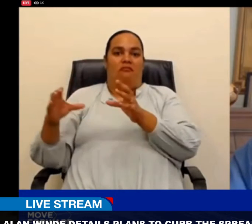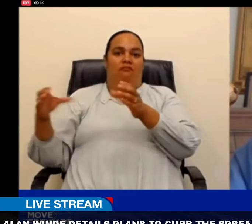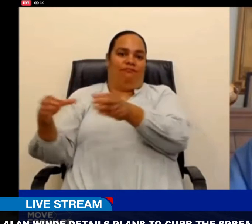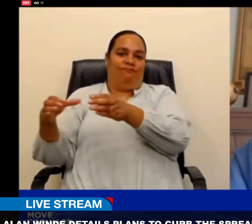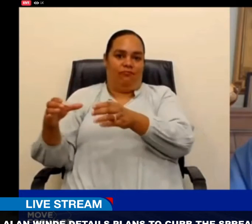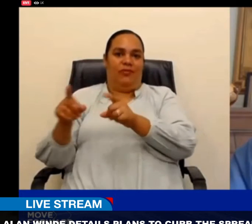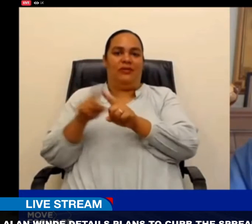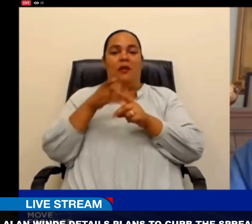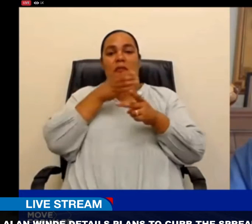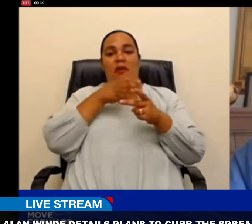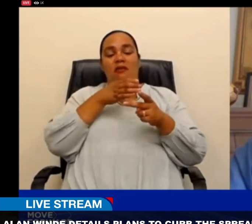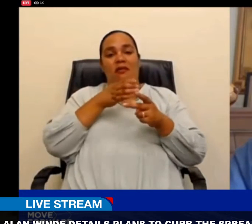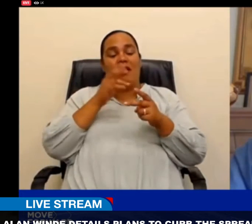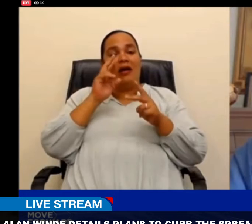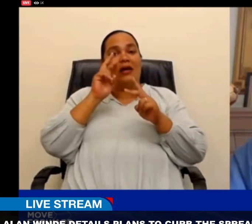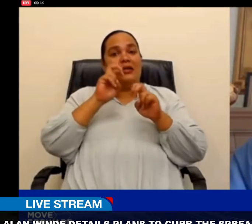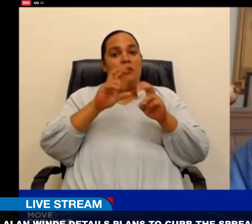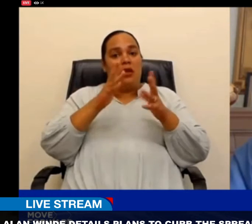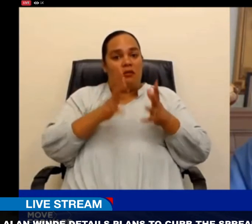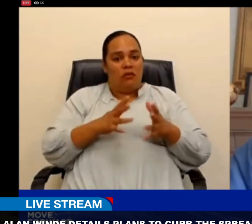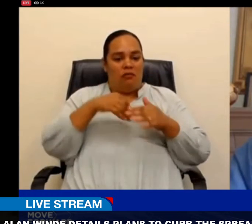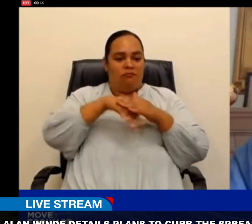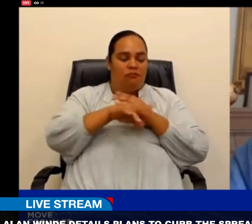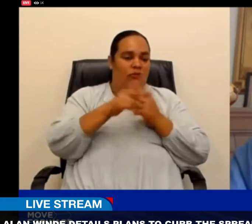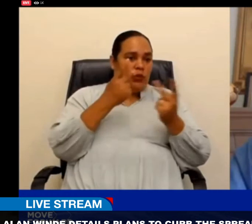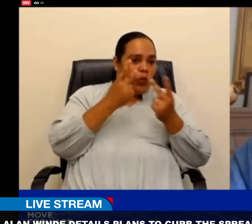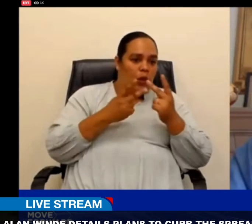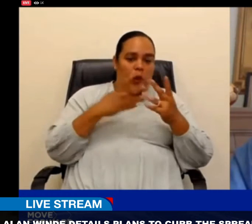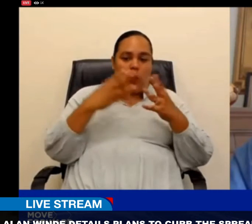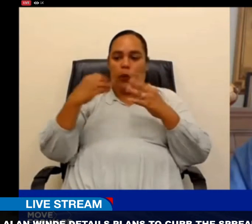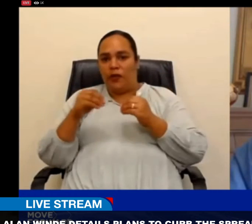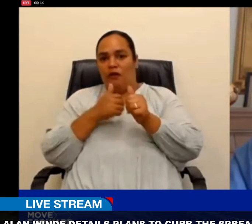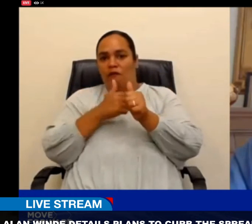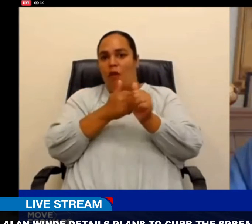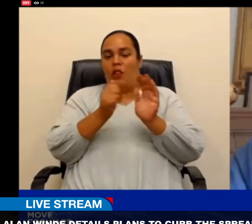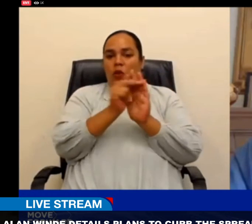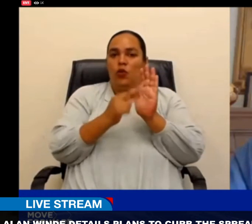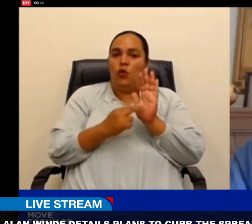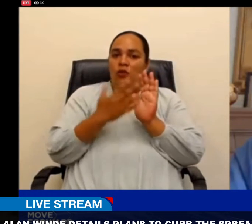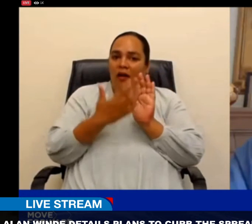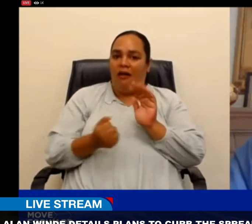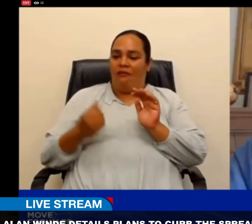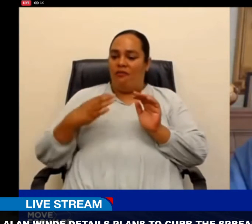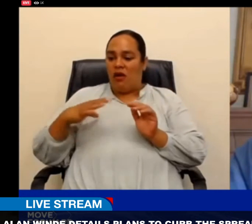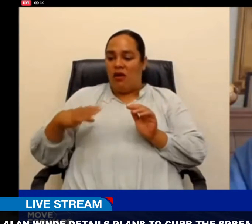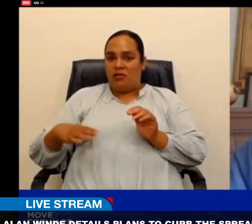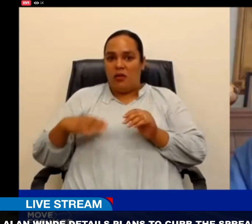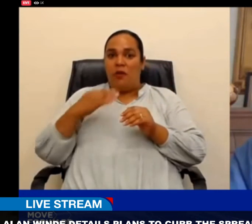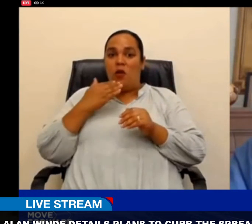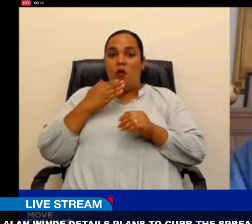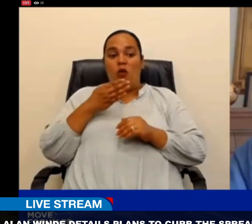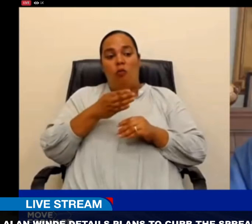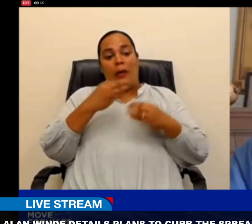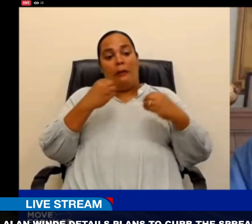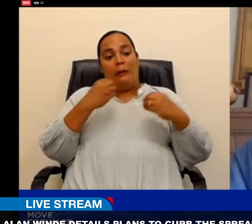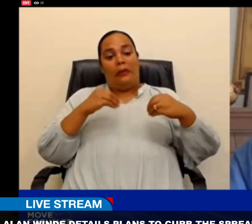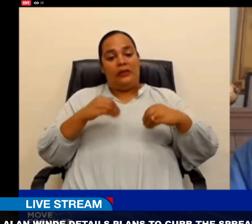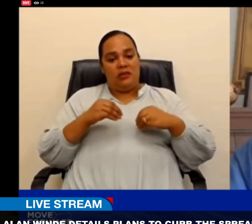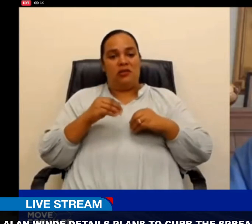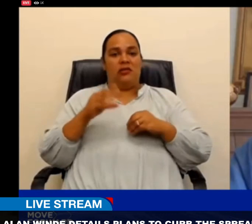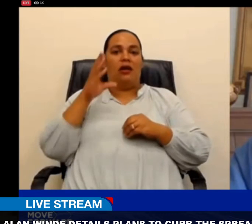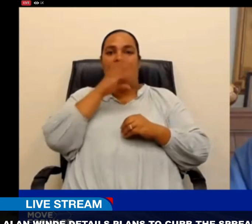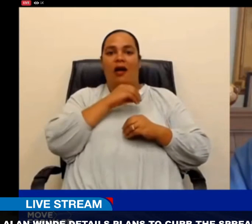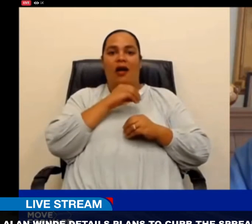liquor inspectors moving in to have a look that businesses are following the rules, that customers in those businesses are not being